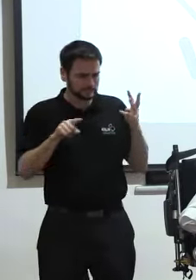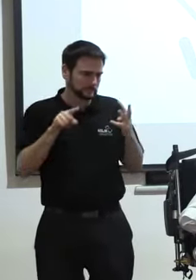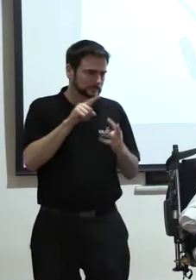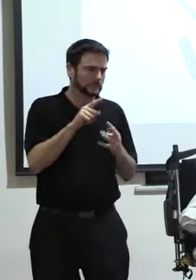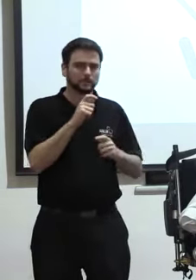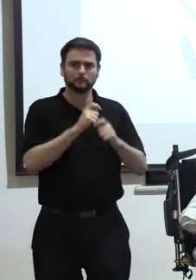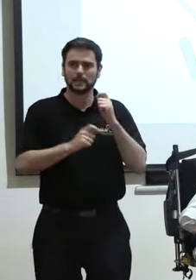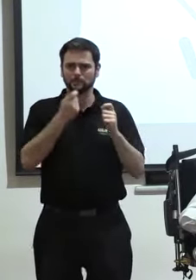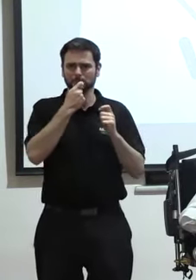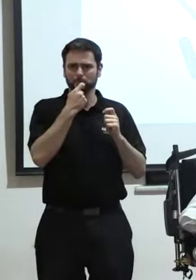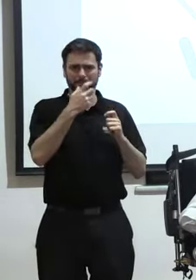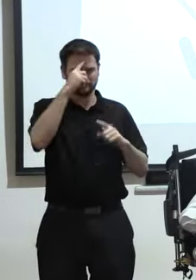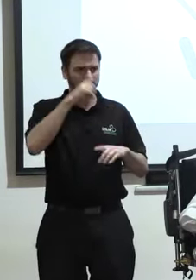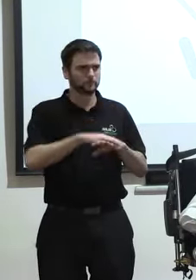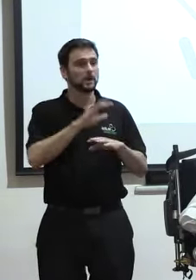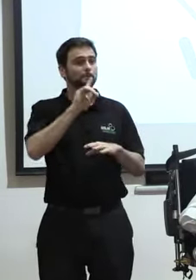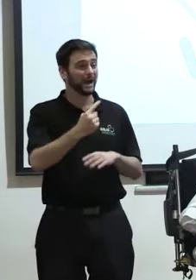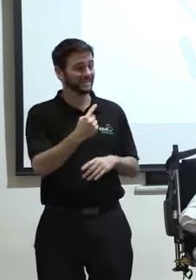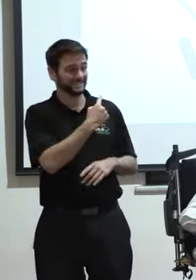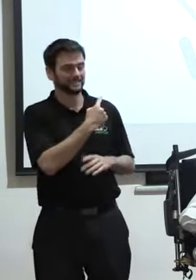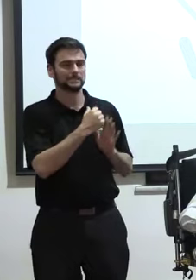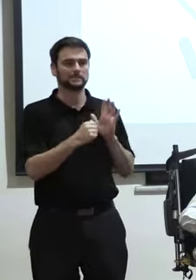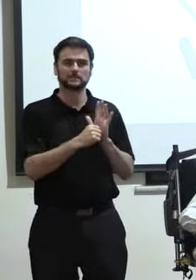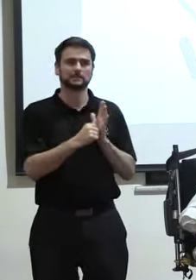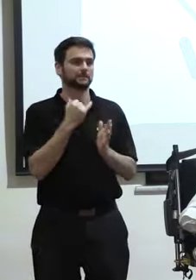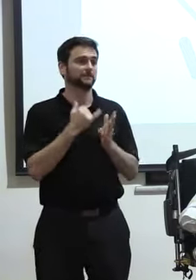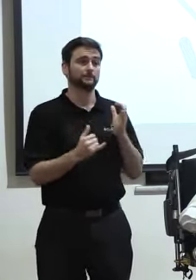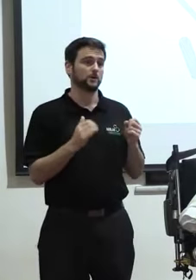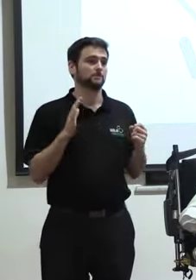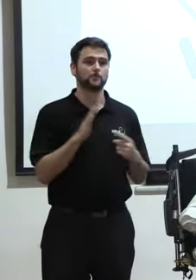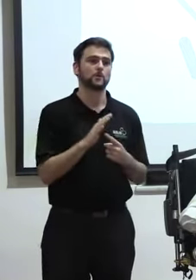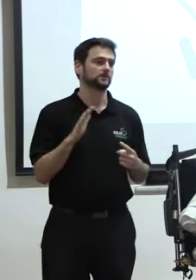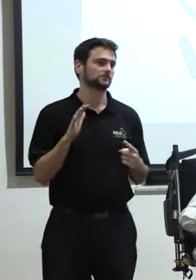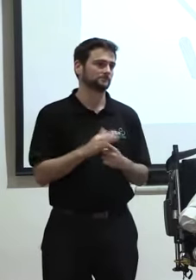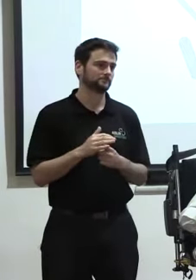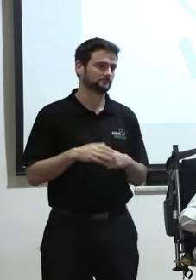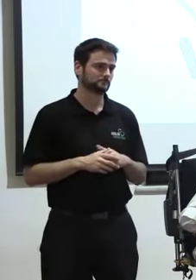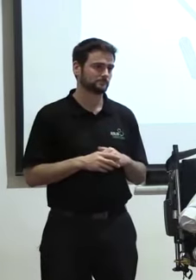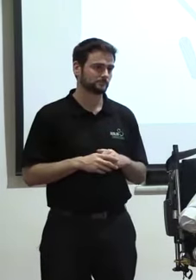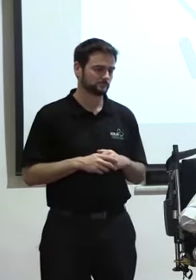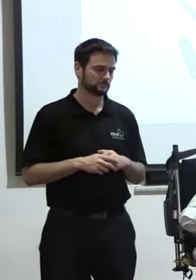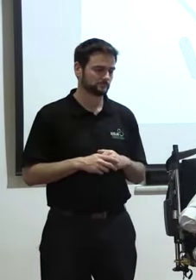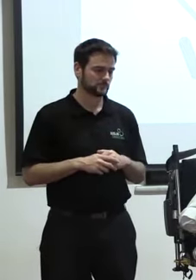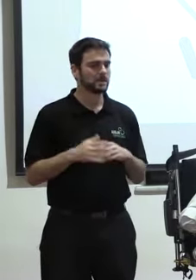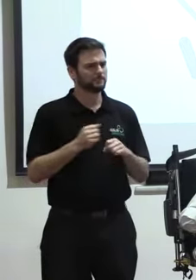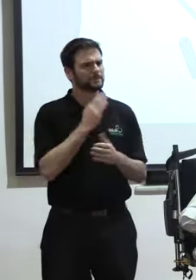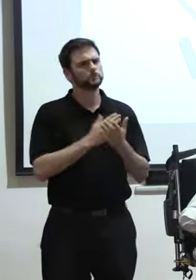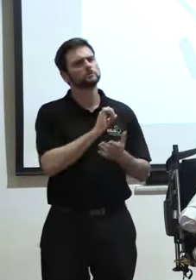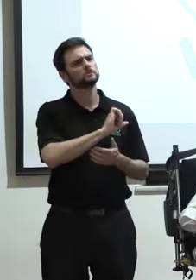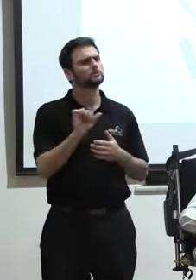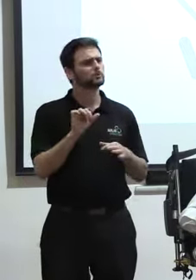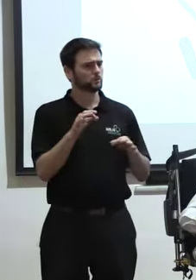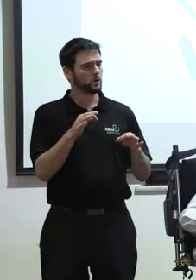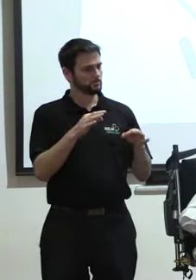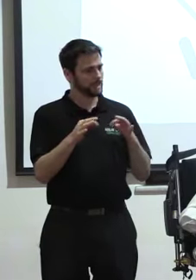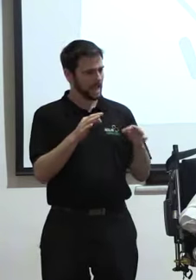plan. And this is, very, very important. But what's just as important is actually having your plan and using